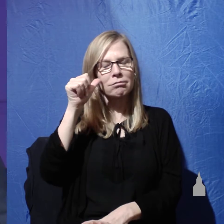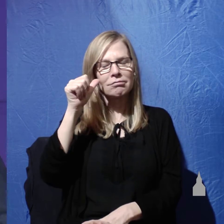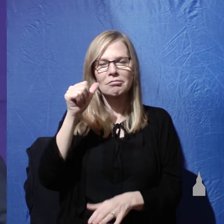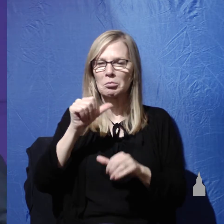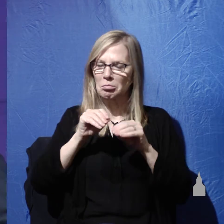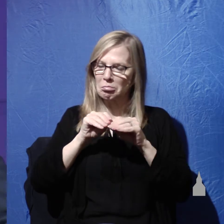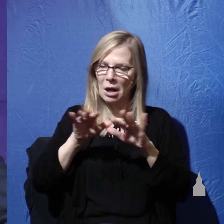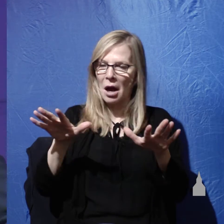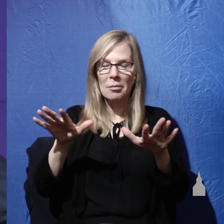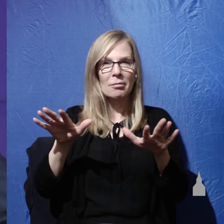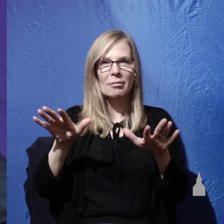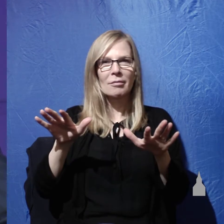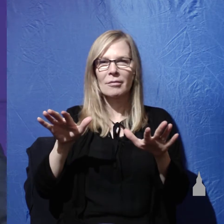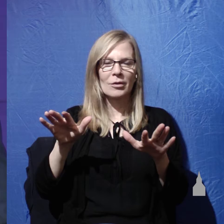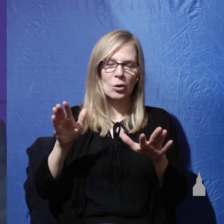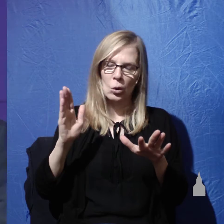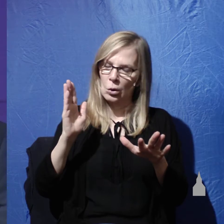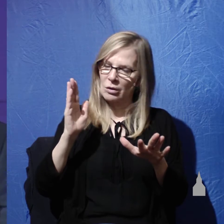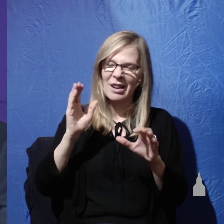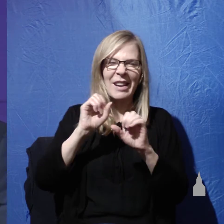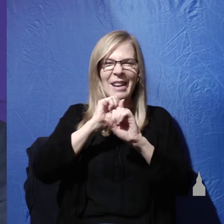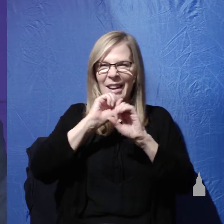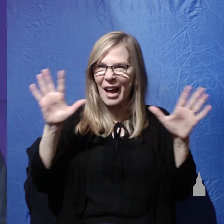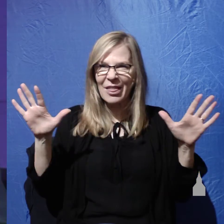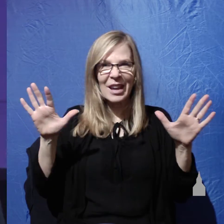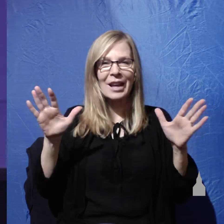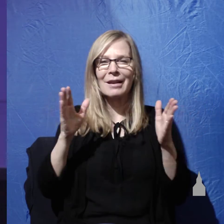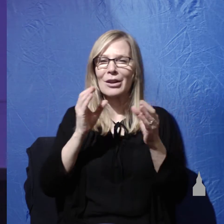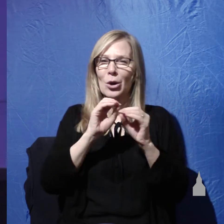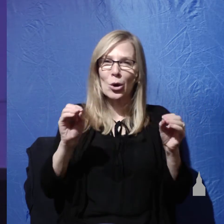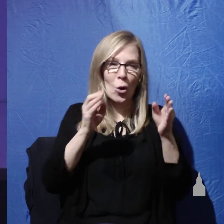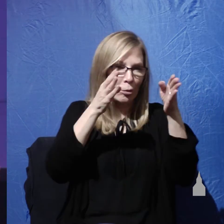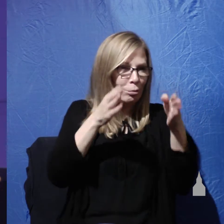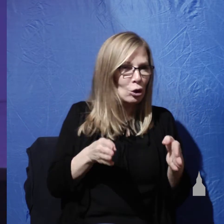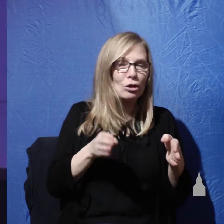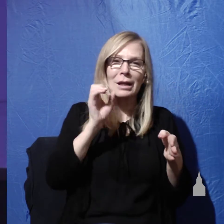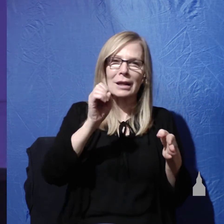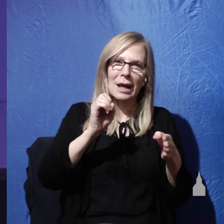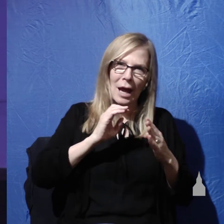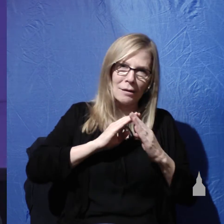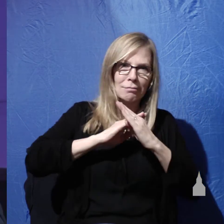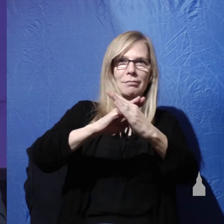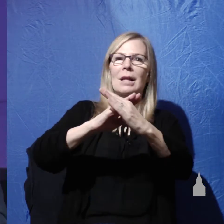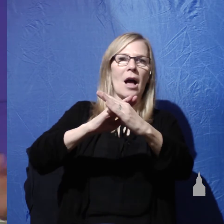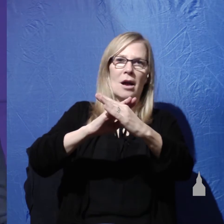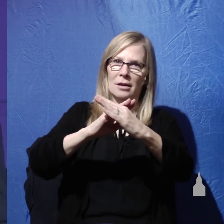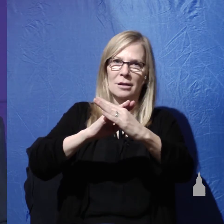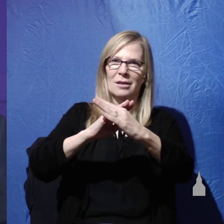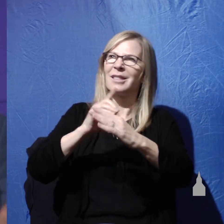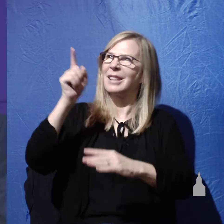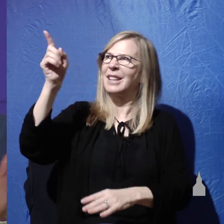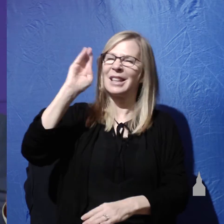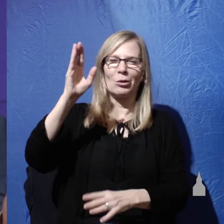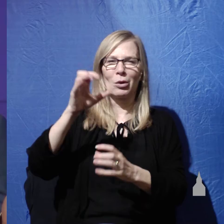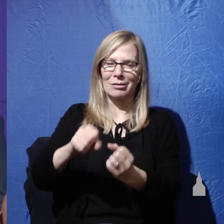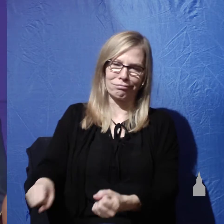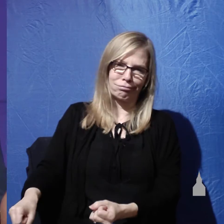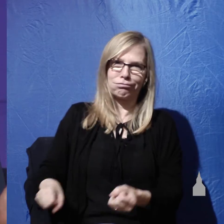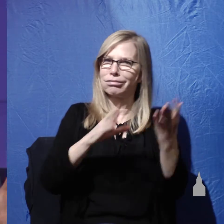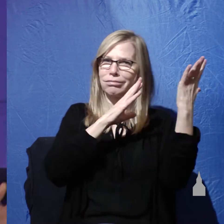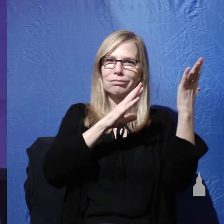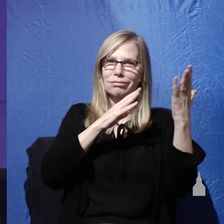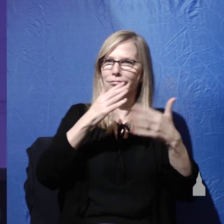and therefore no one and nothing can put an obstacle up that he will not tear down and